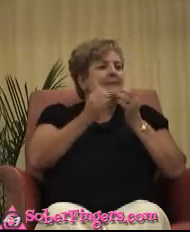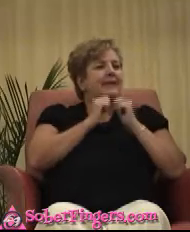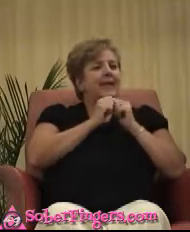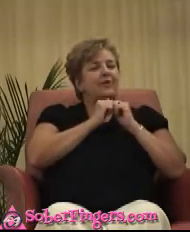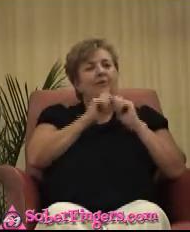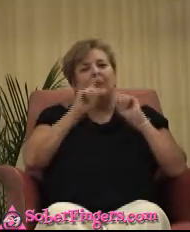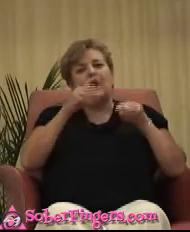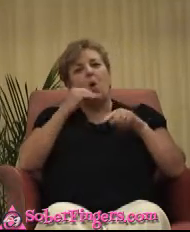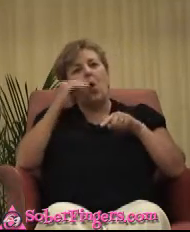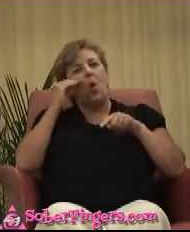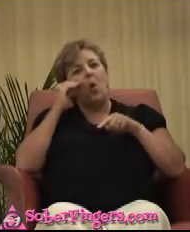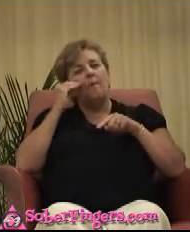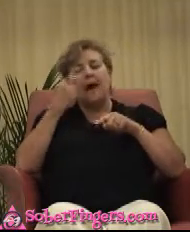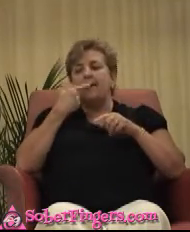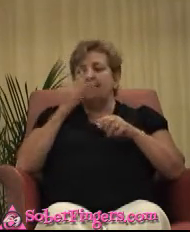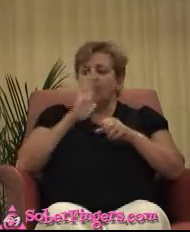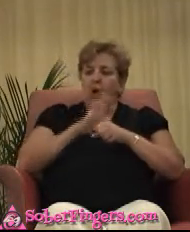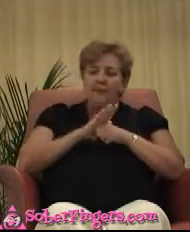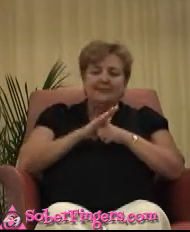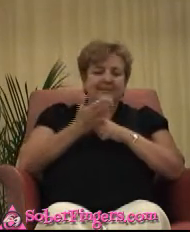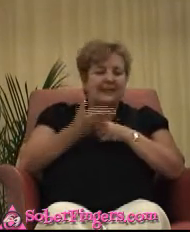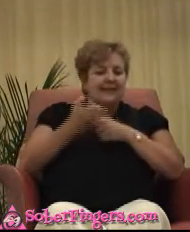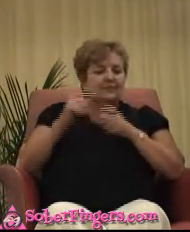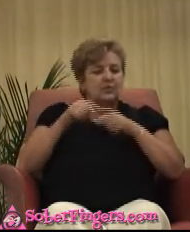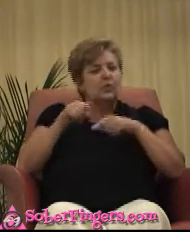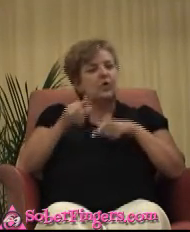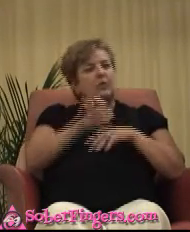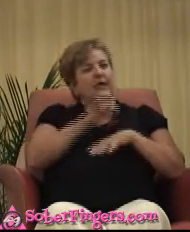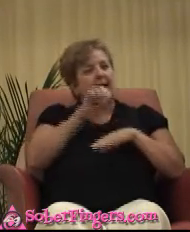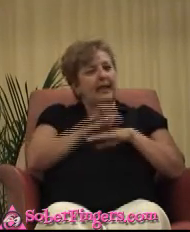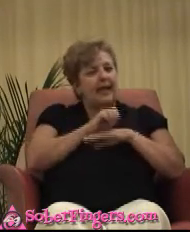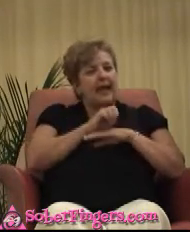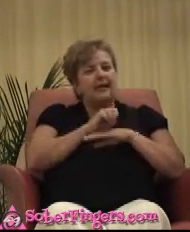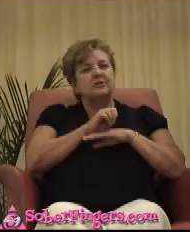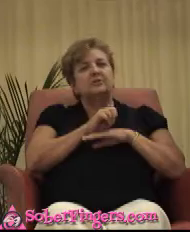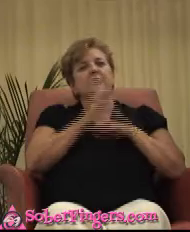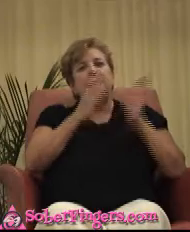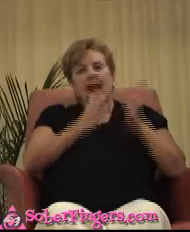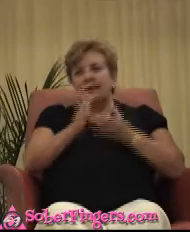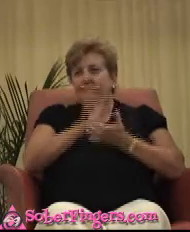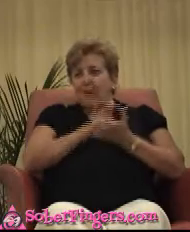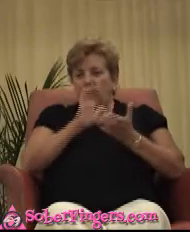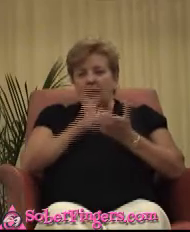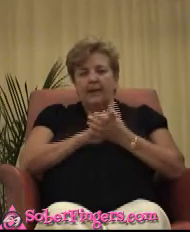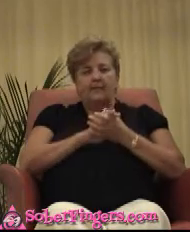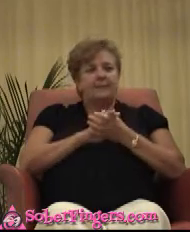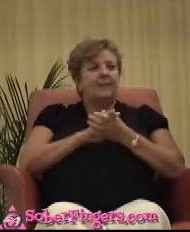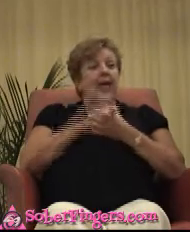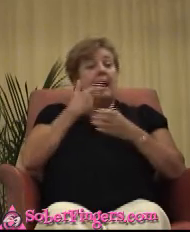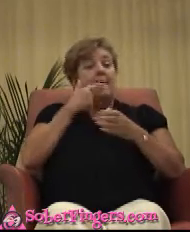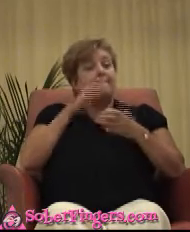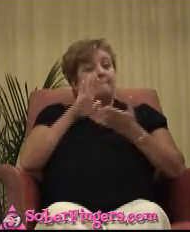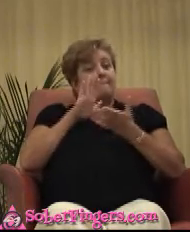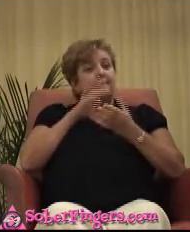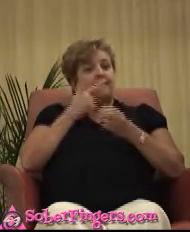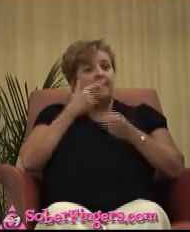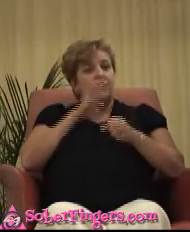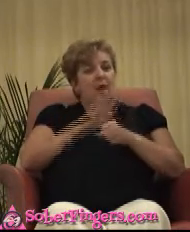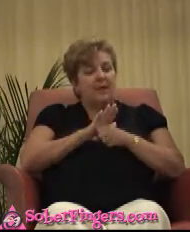made promises to her. We got engaged. We were going to get married. And I promised her that our family would never be like the one that I grew up